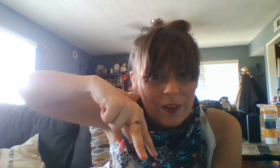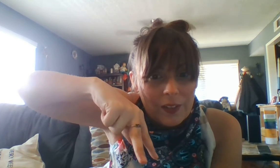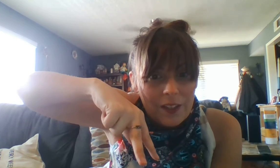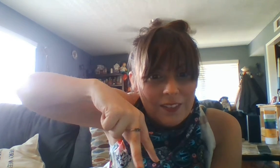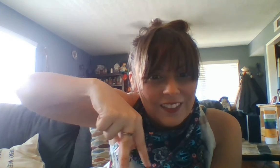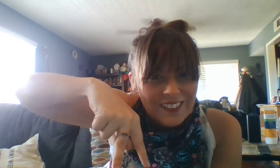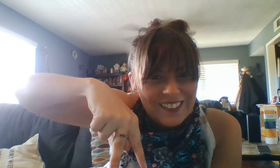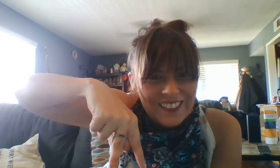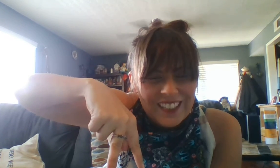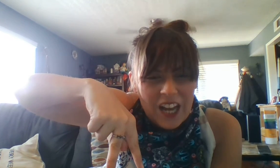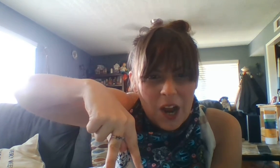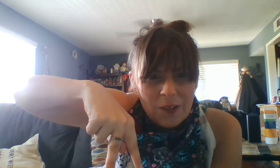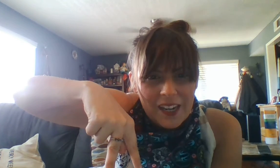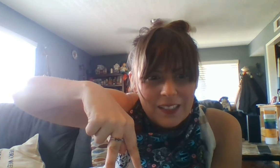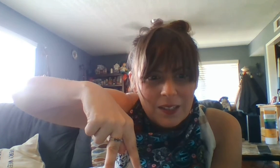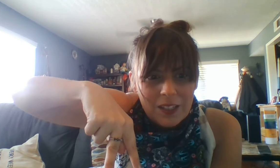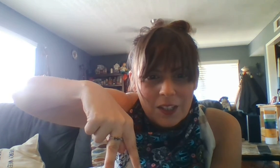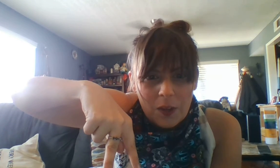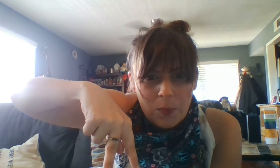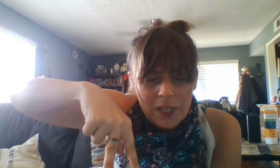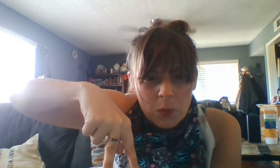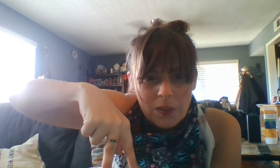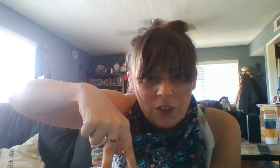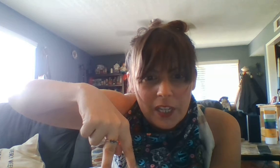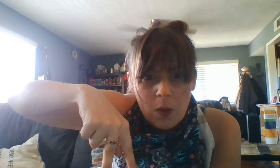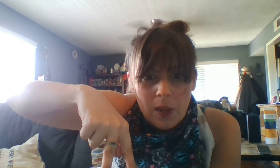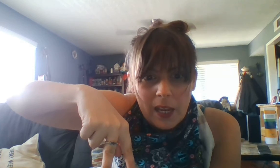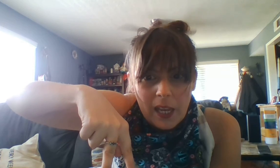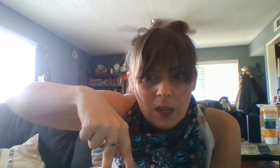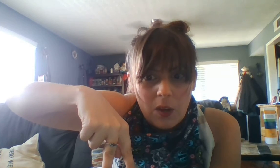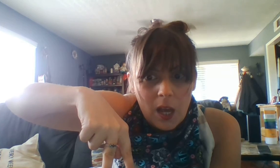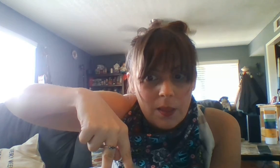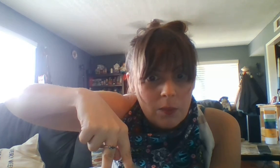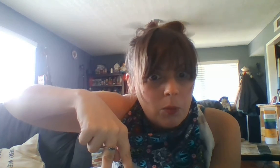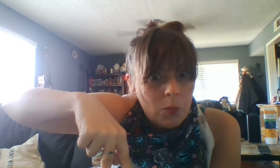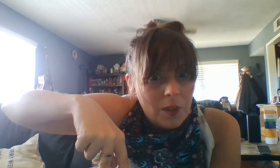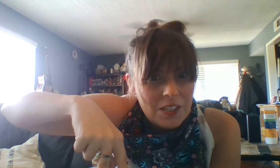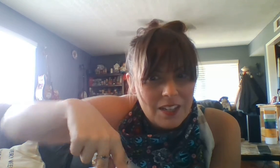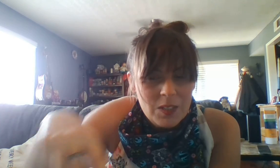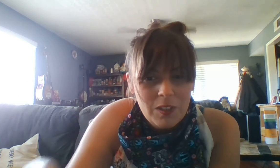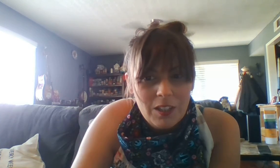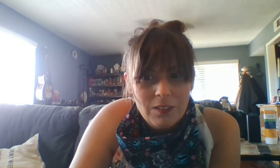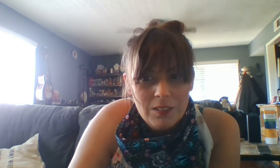There we go. All right. Go ahead and practice with the video, and then we'll move on to the next video.